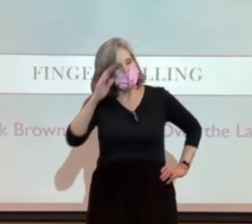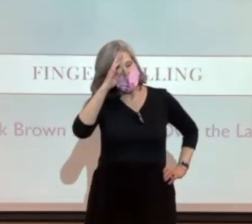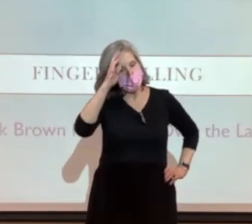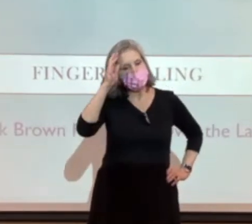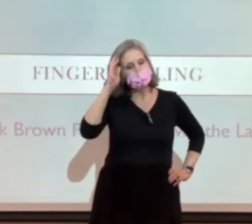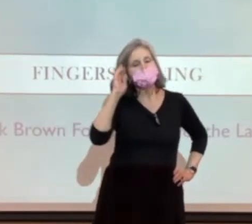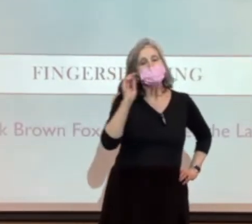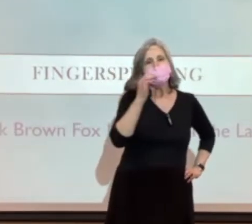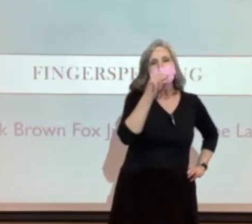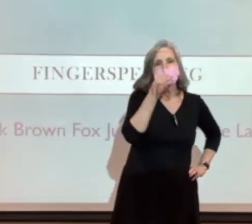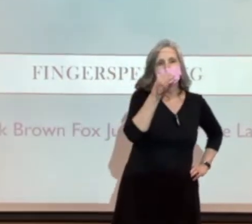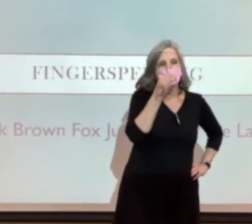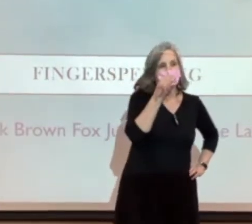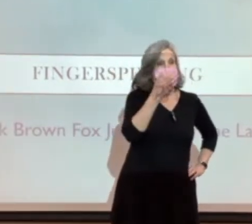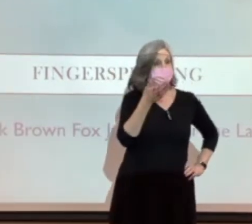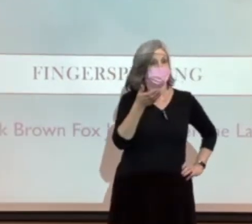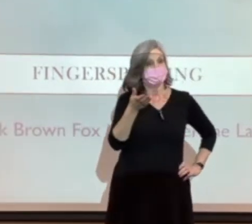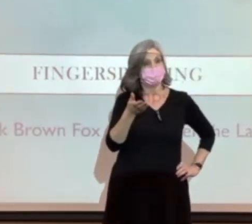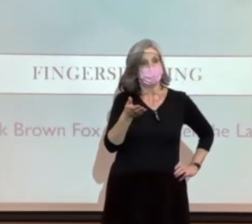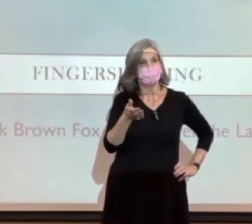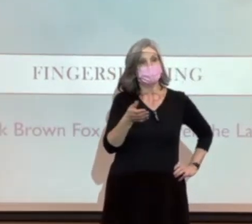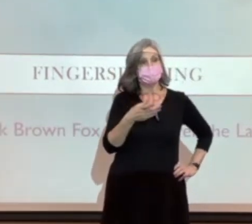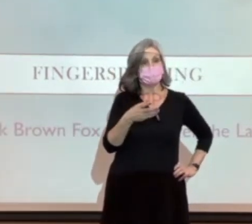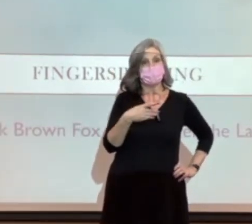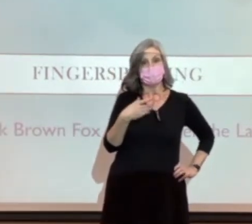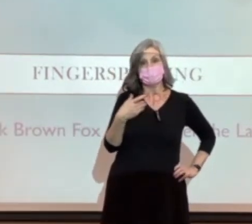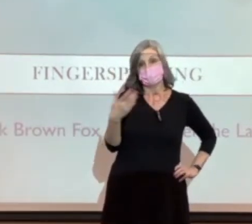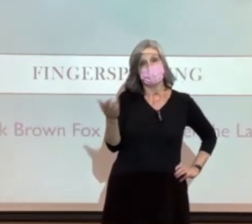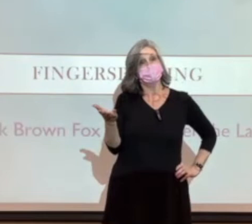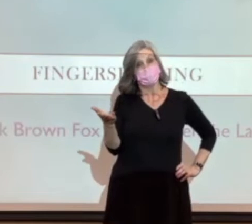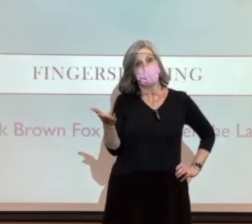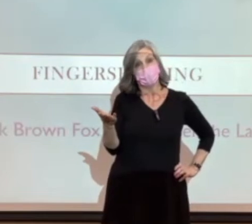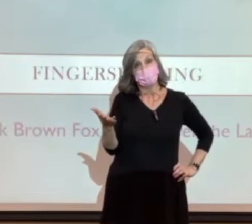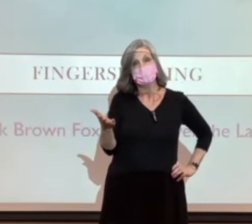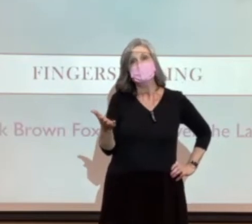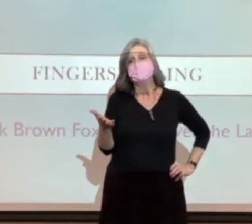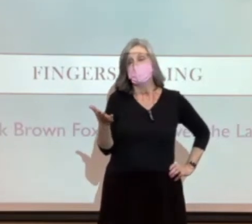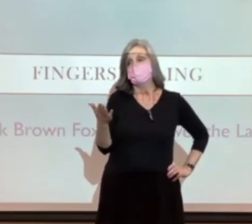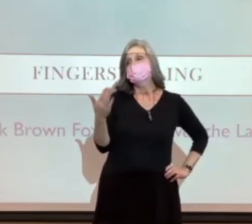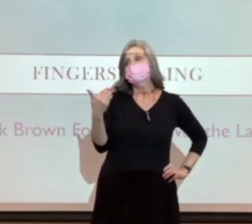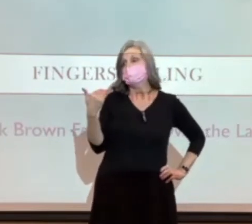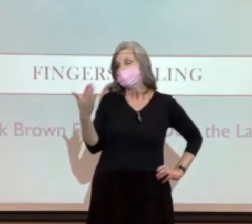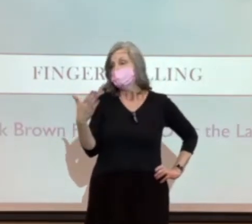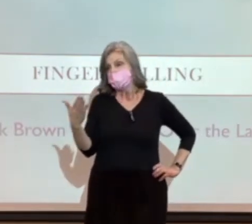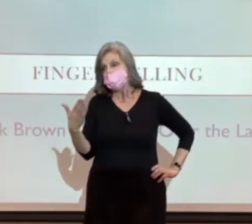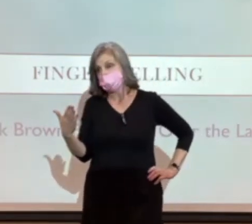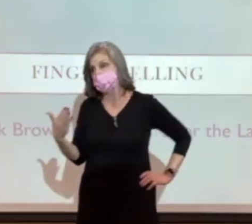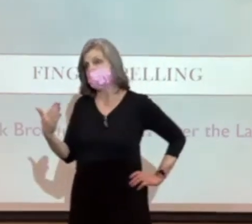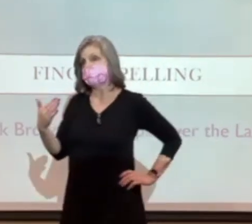know, every person who is deaf is different. So usually it's just getting to know them. I think just situationally